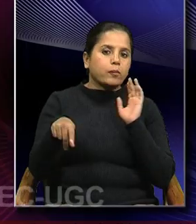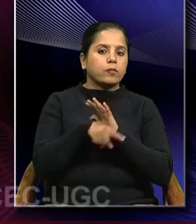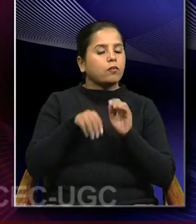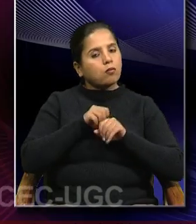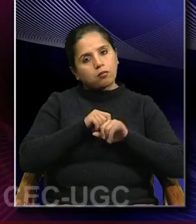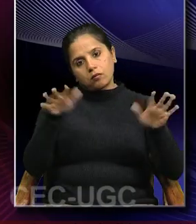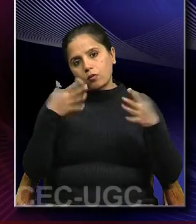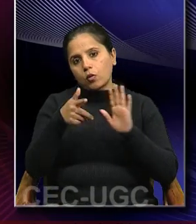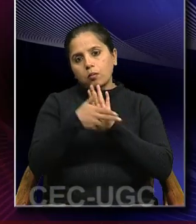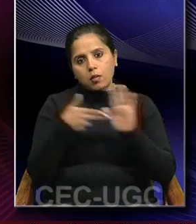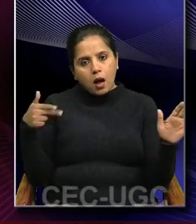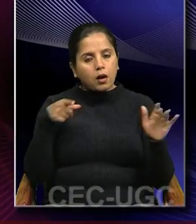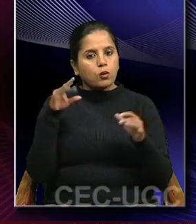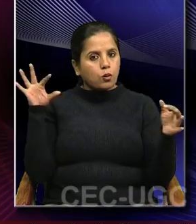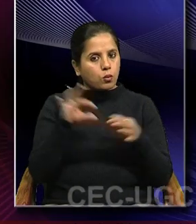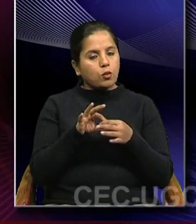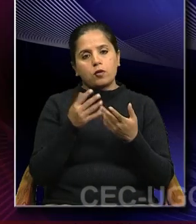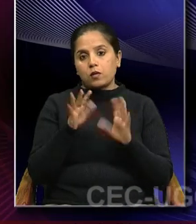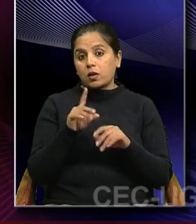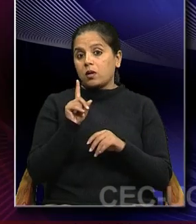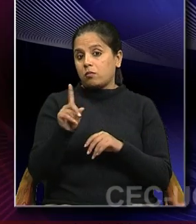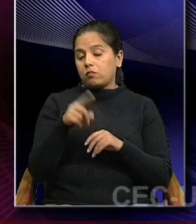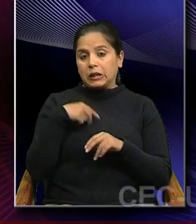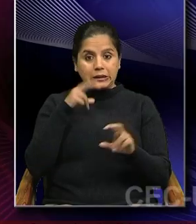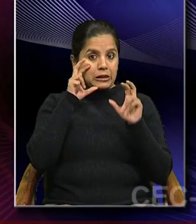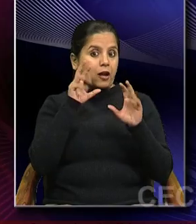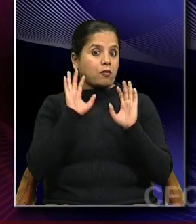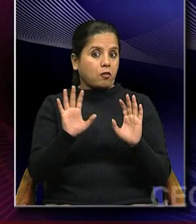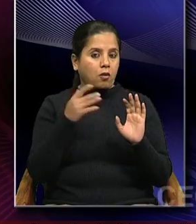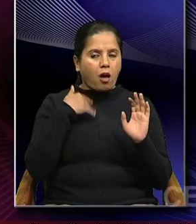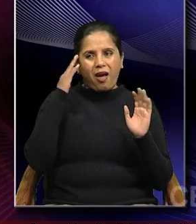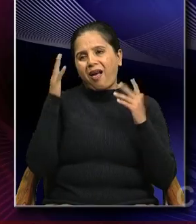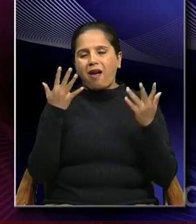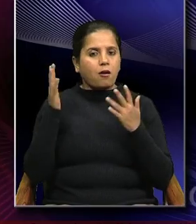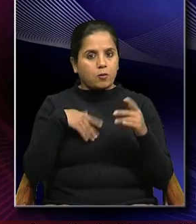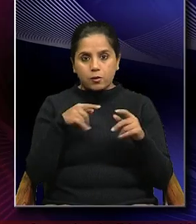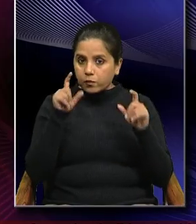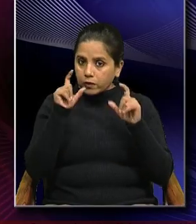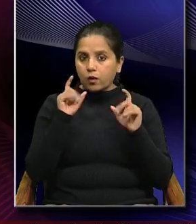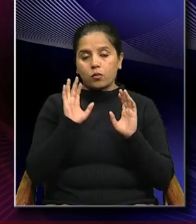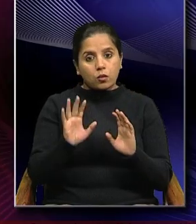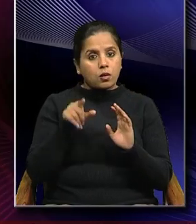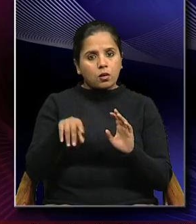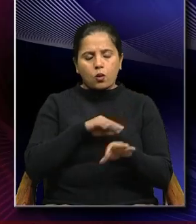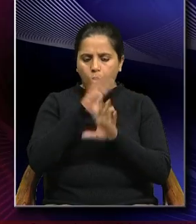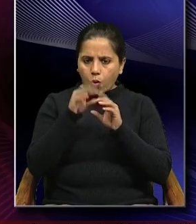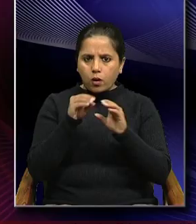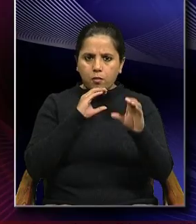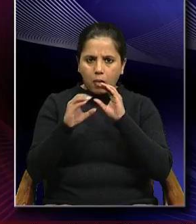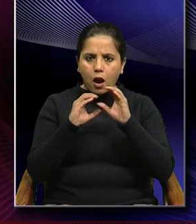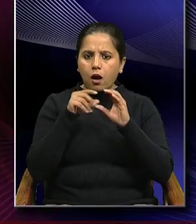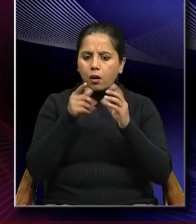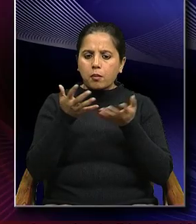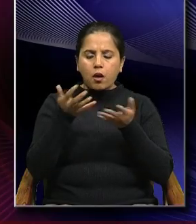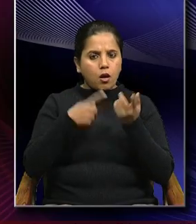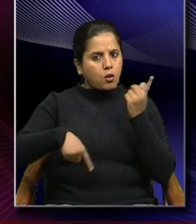value, your brand association. So, we have to be very vigilant while communicating. And this entire integrated marketing communication,